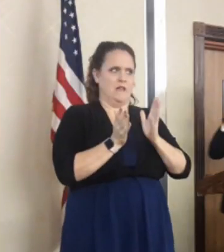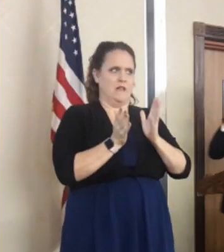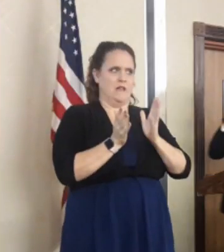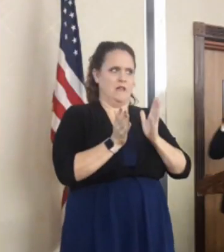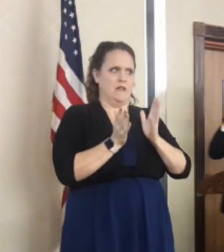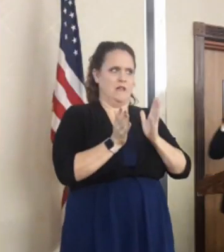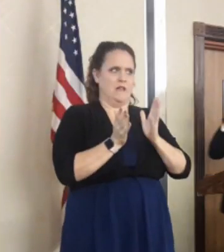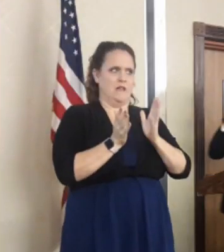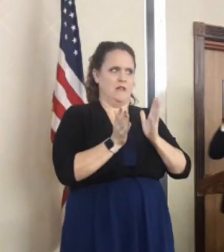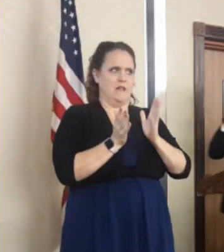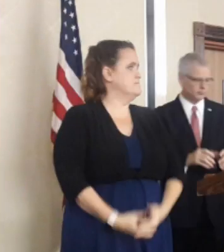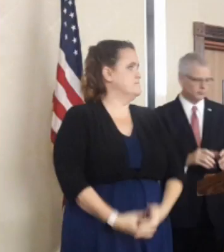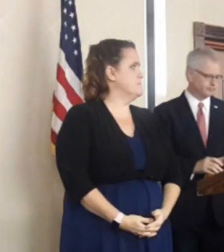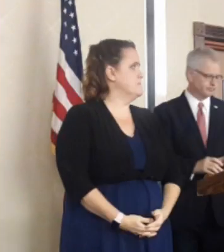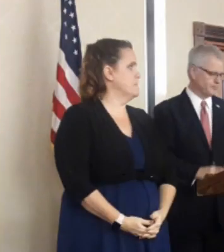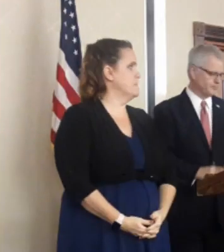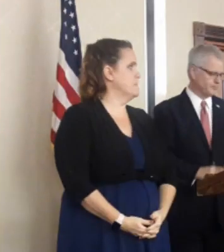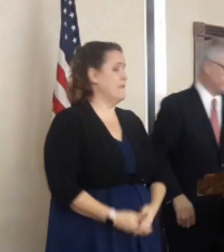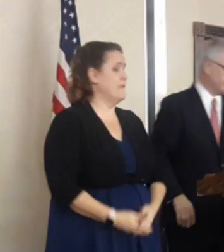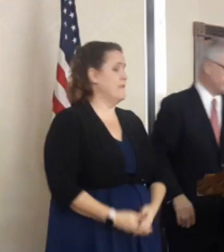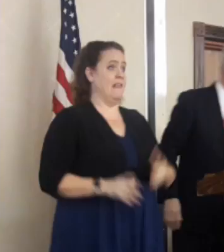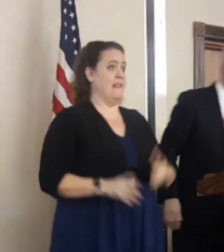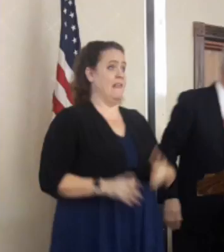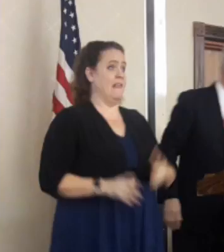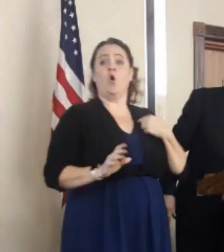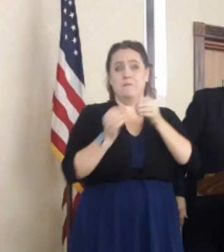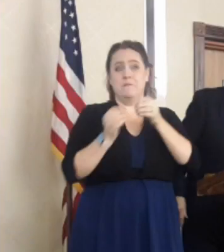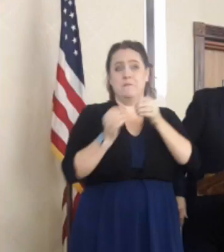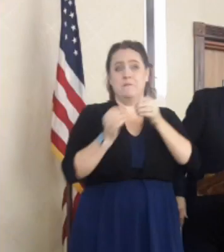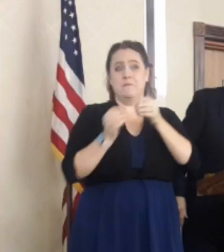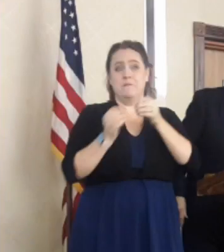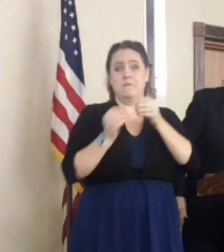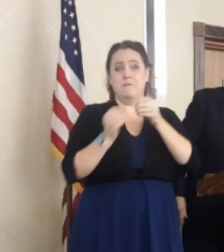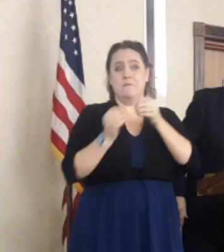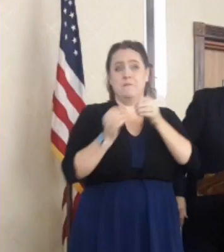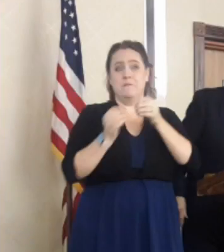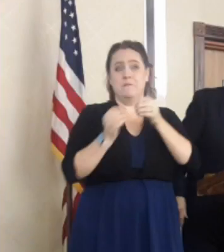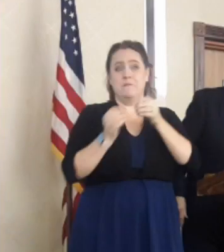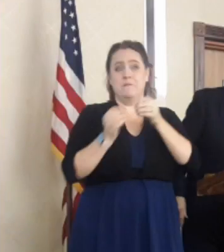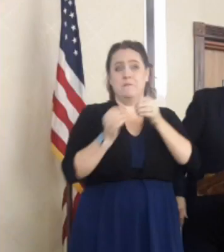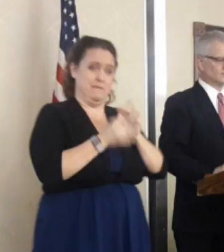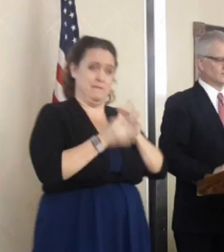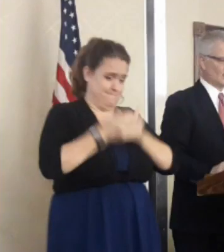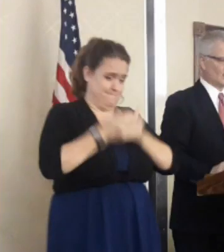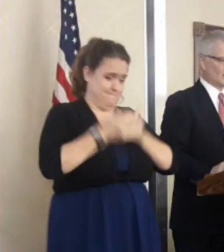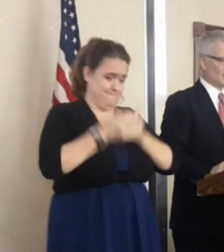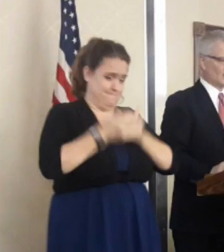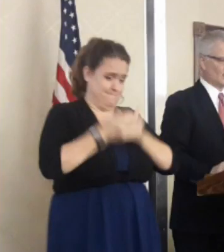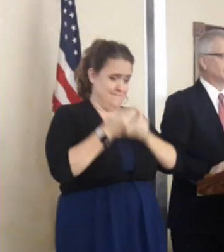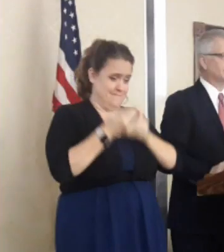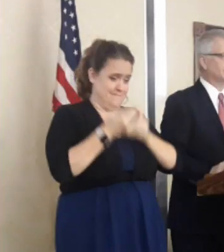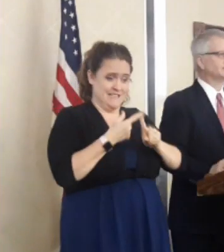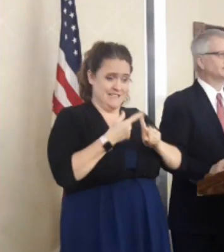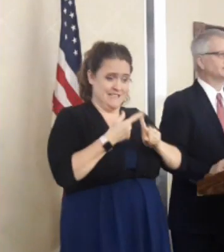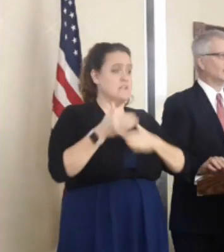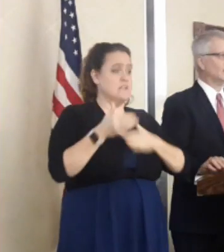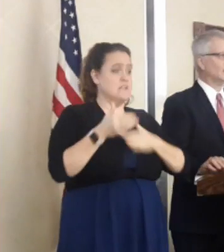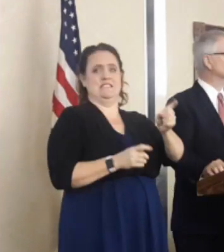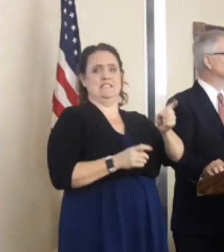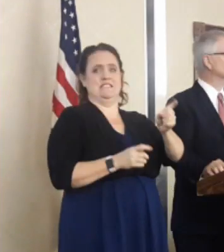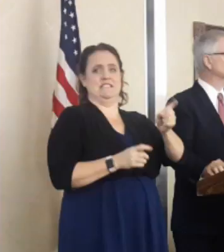We need more money. We're going to keep running the money right up to the end. So please get your envelopes in. Please go out there and get